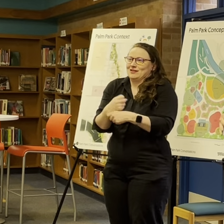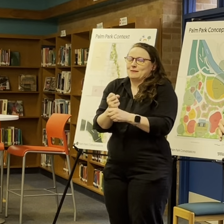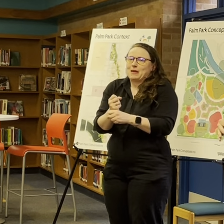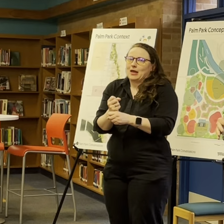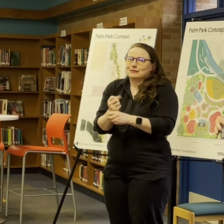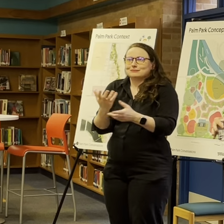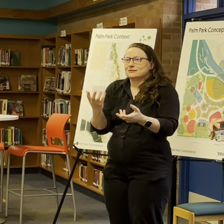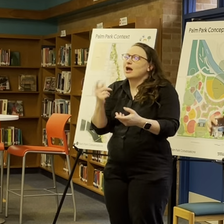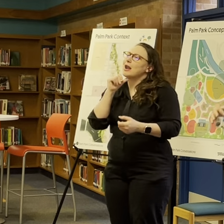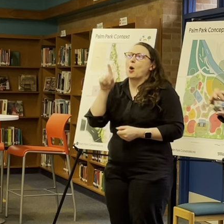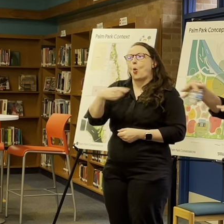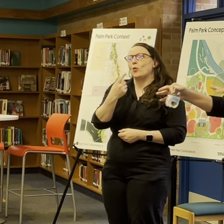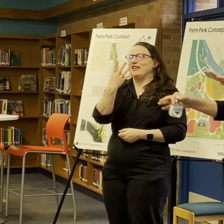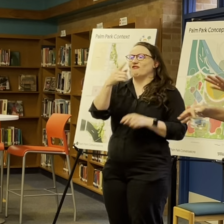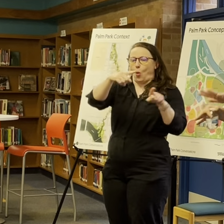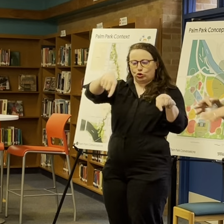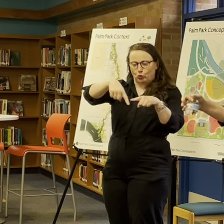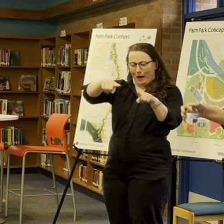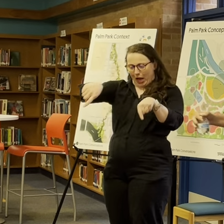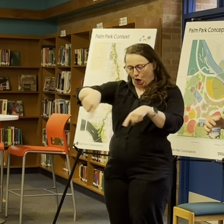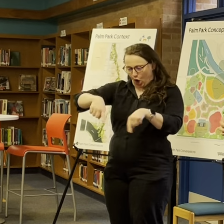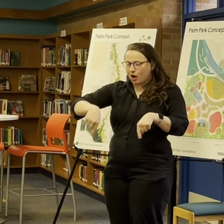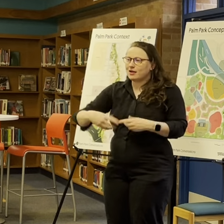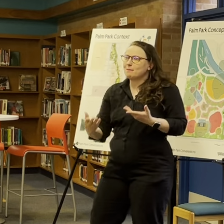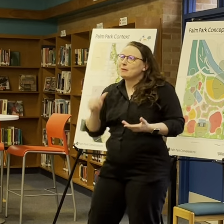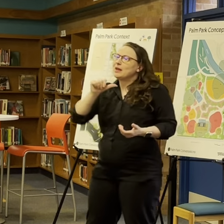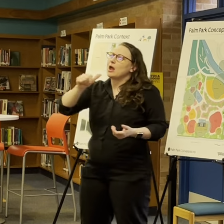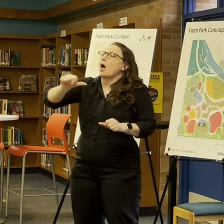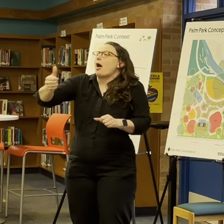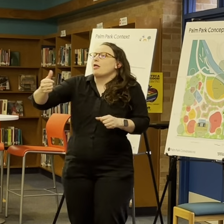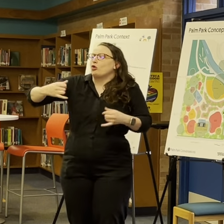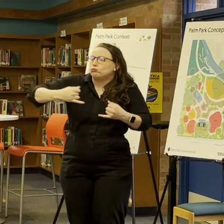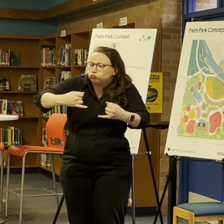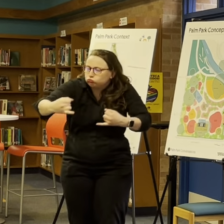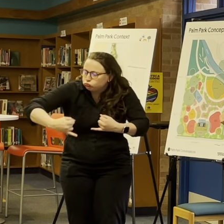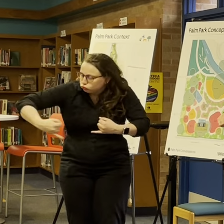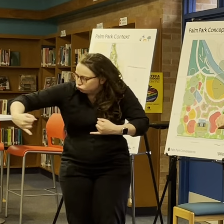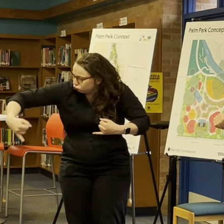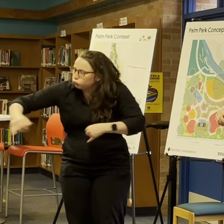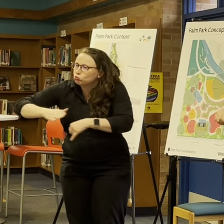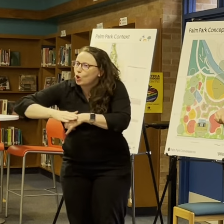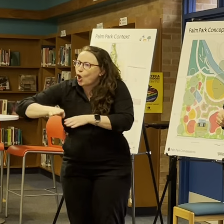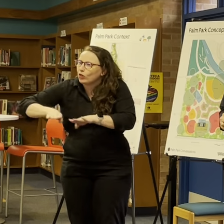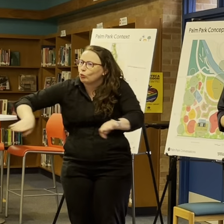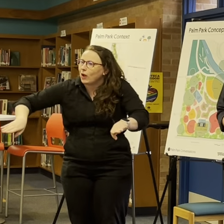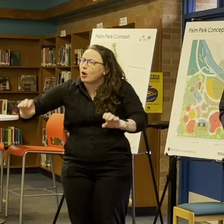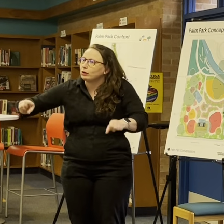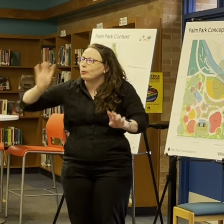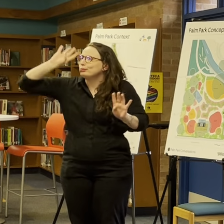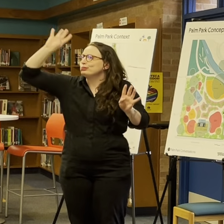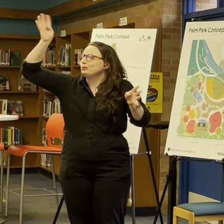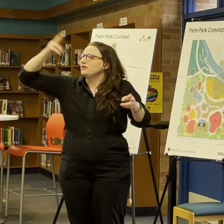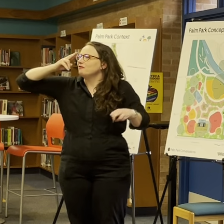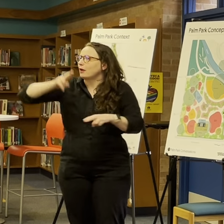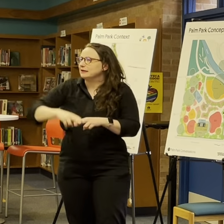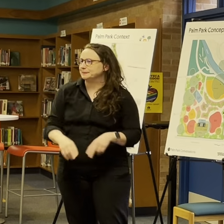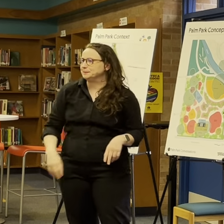maybe not just the Foursquare, but maybe some other geometry that could be just whimsical and fun.